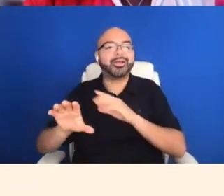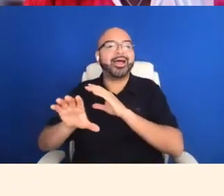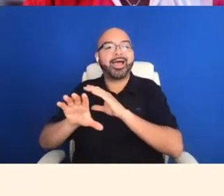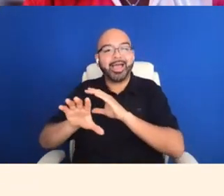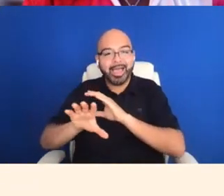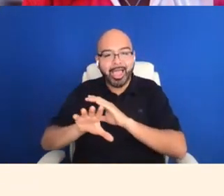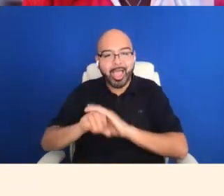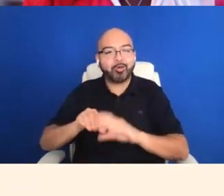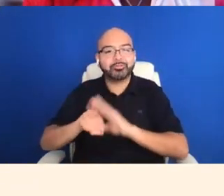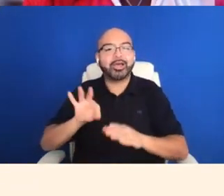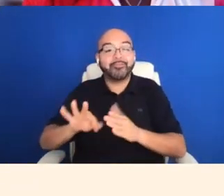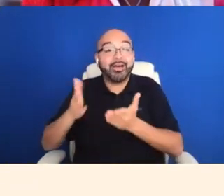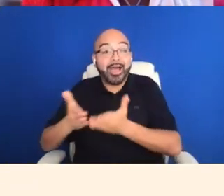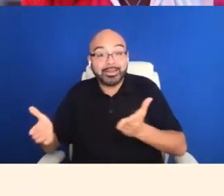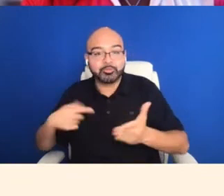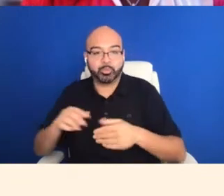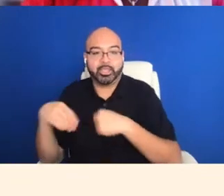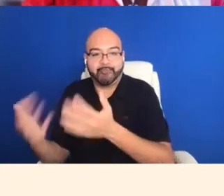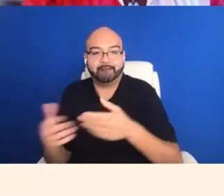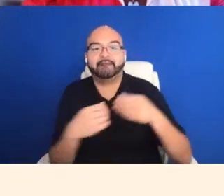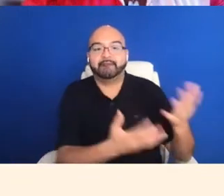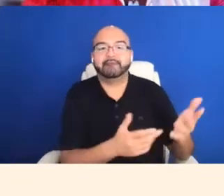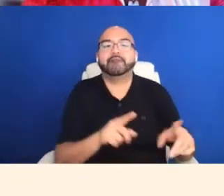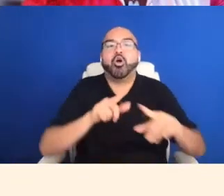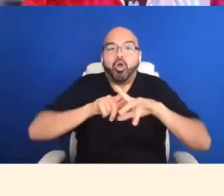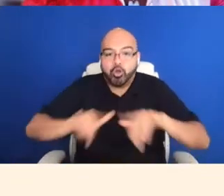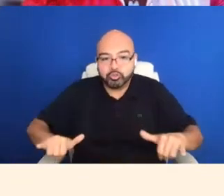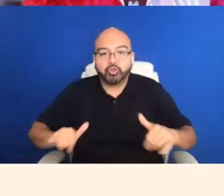we give them while we are out on outreach.